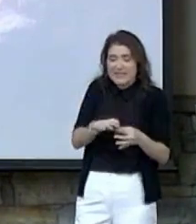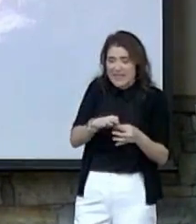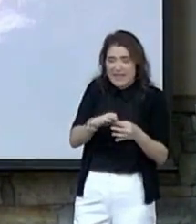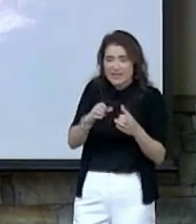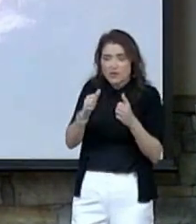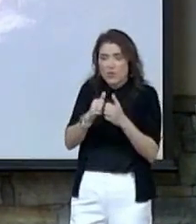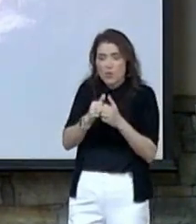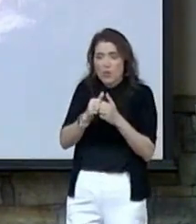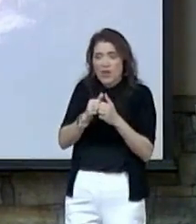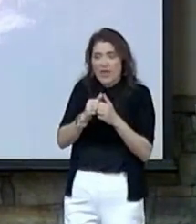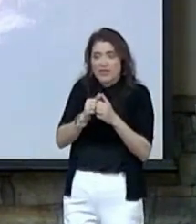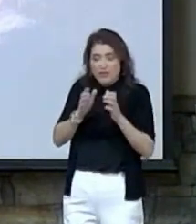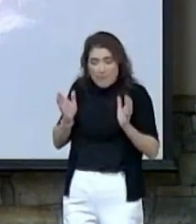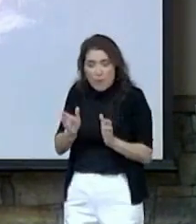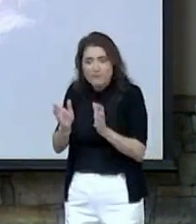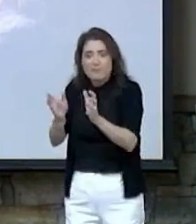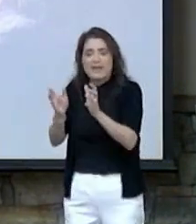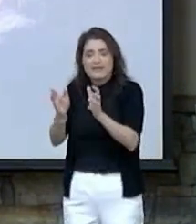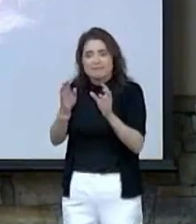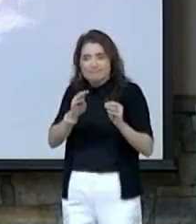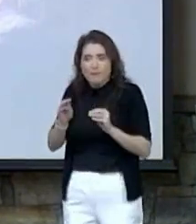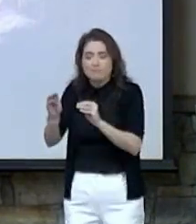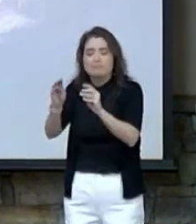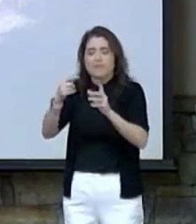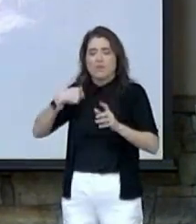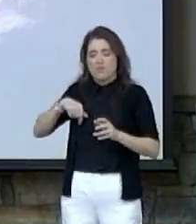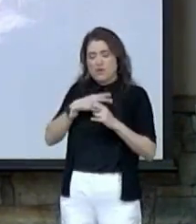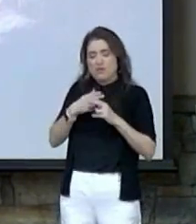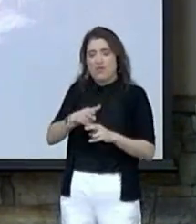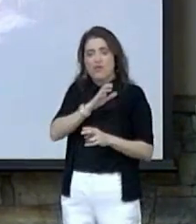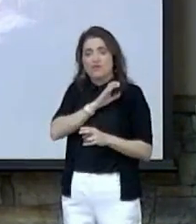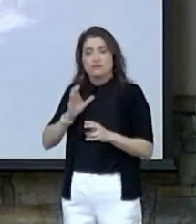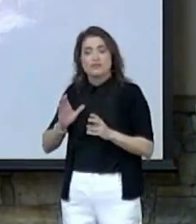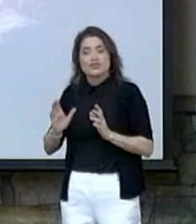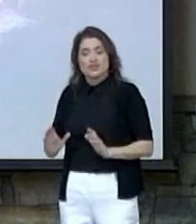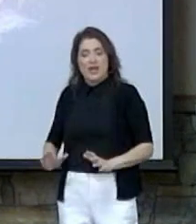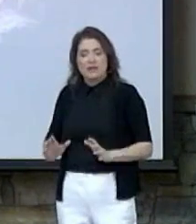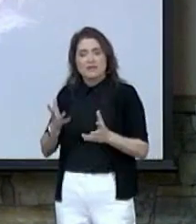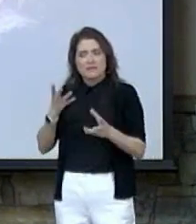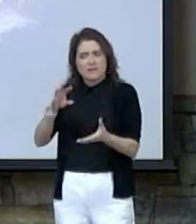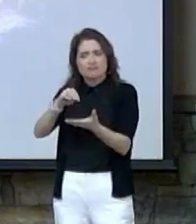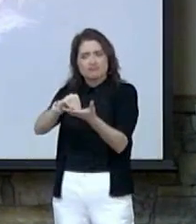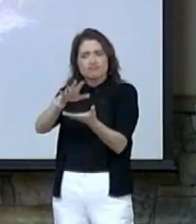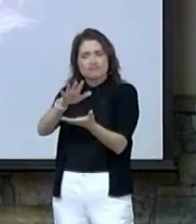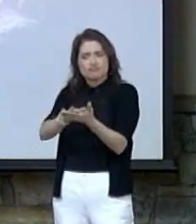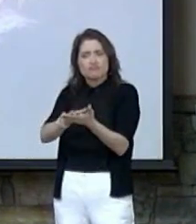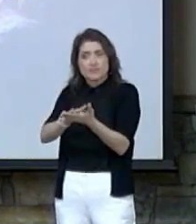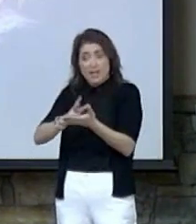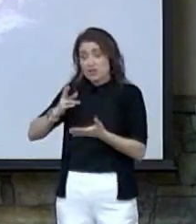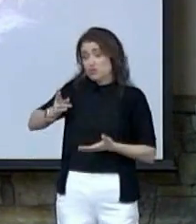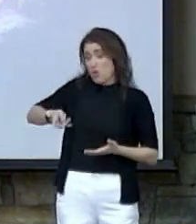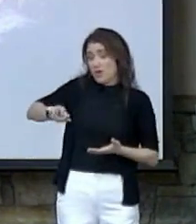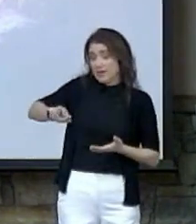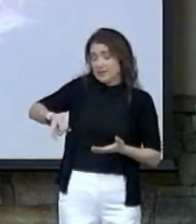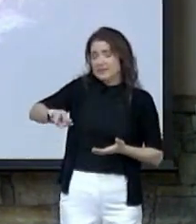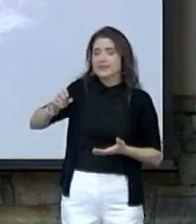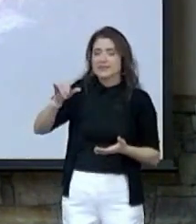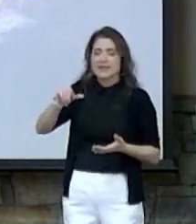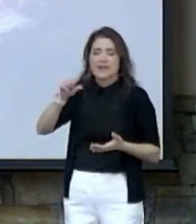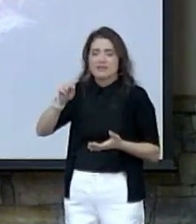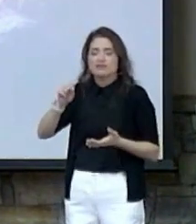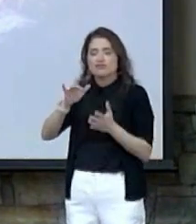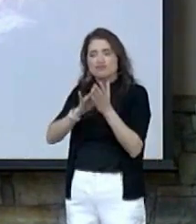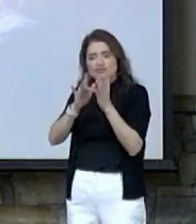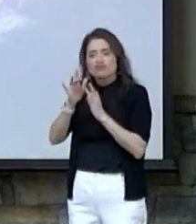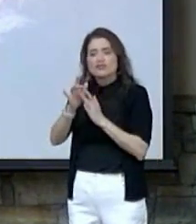the movement that we would call Christianity account historically the fact that Jesus suffered a death of